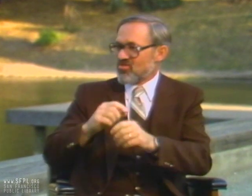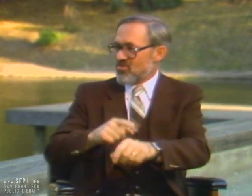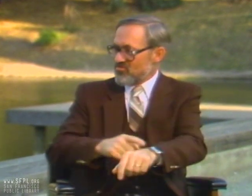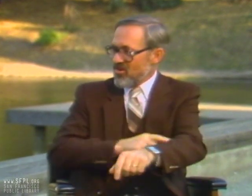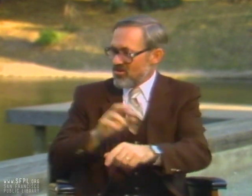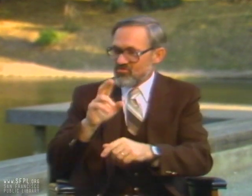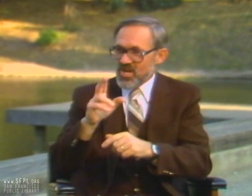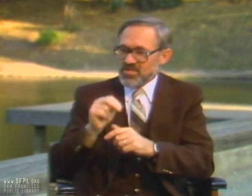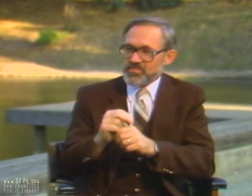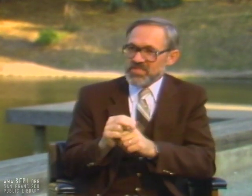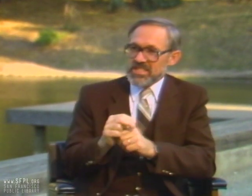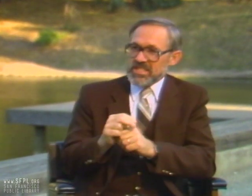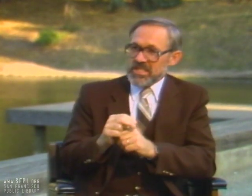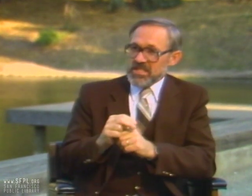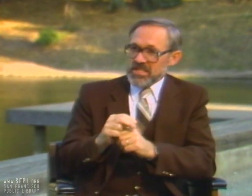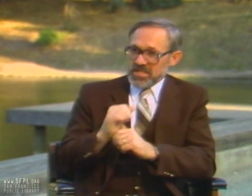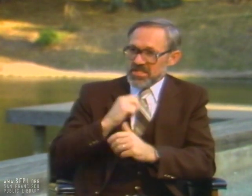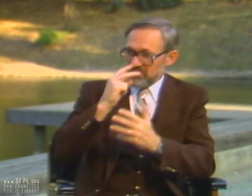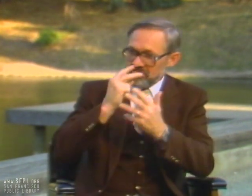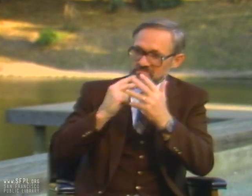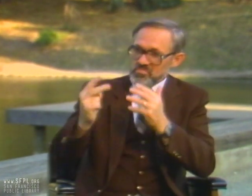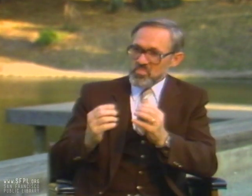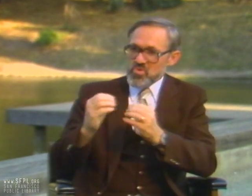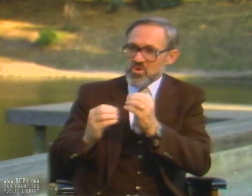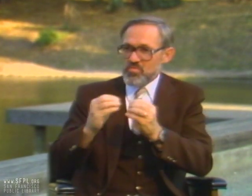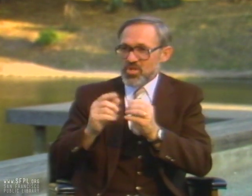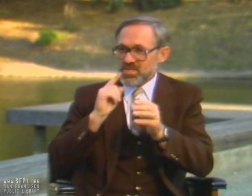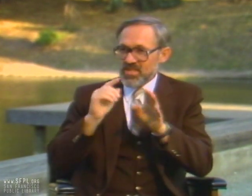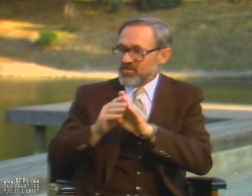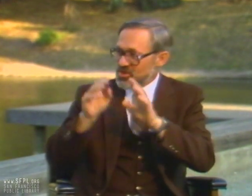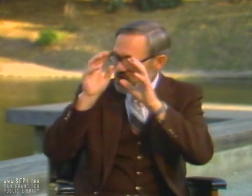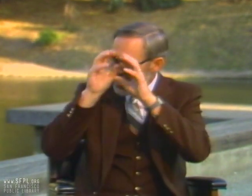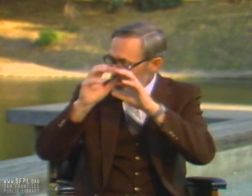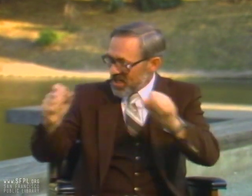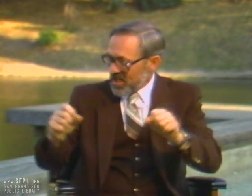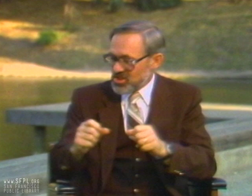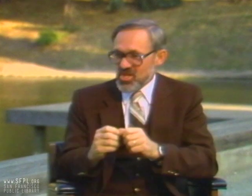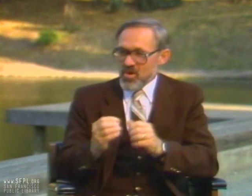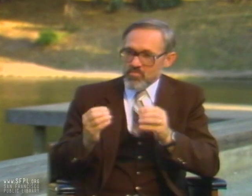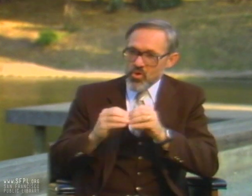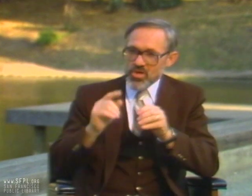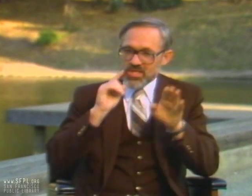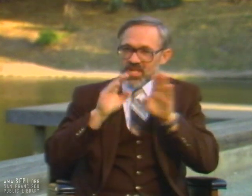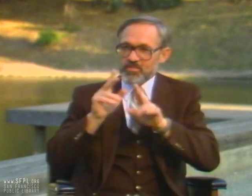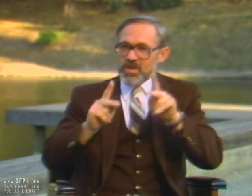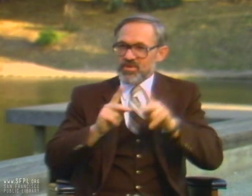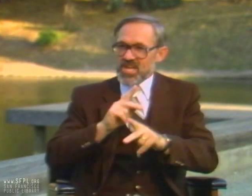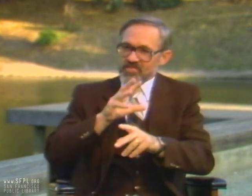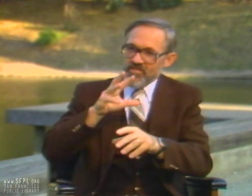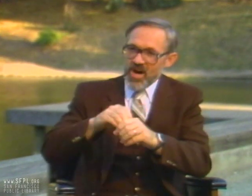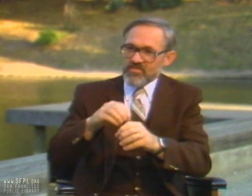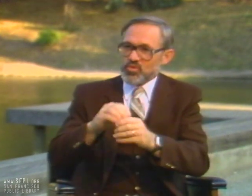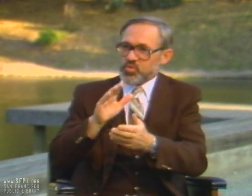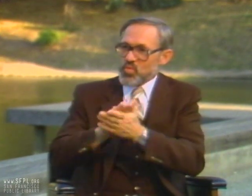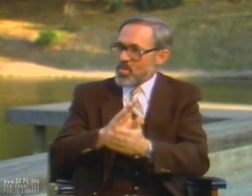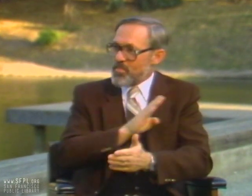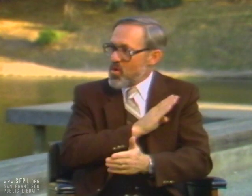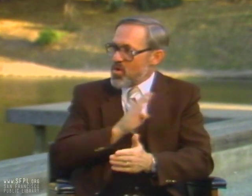I predict that there will be more and more deaf leaders, more deaf people involved